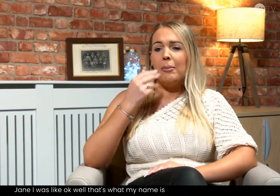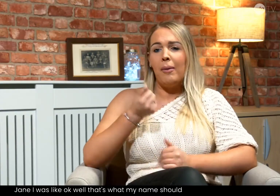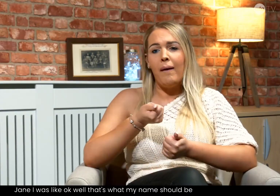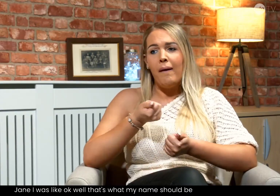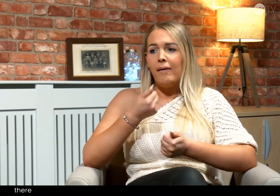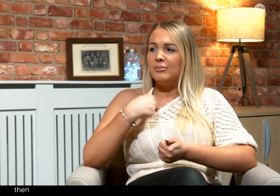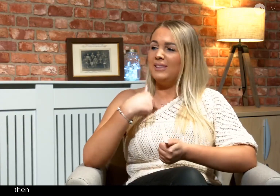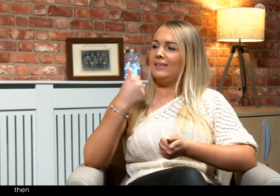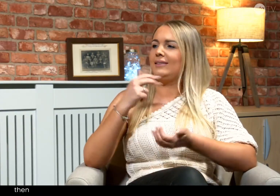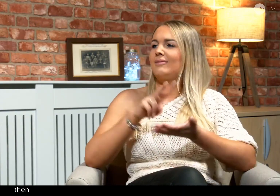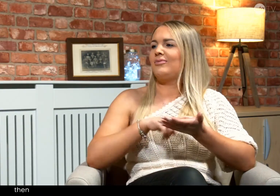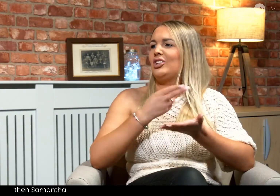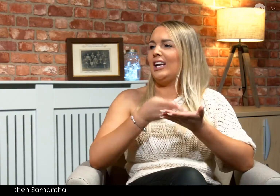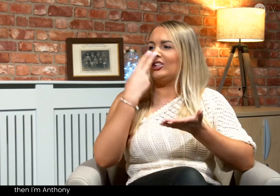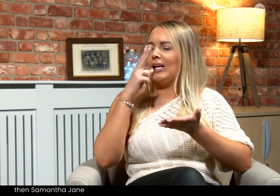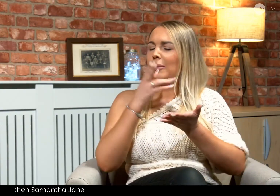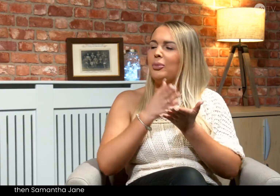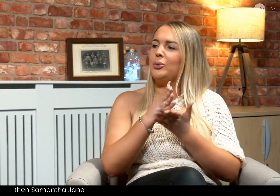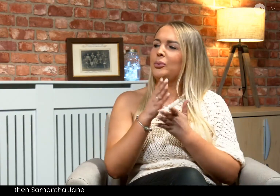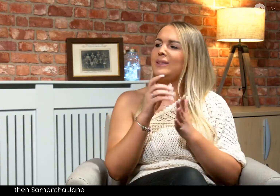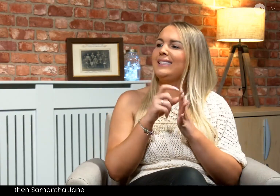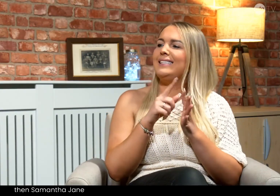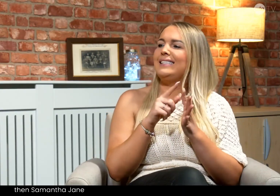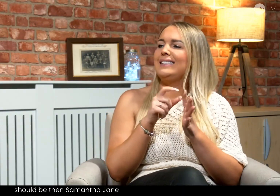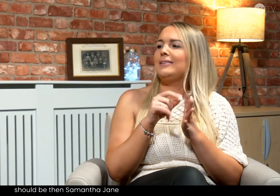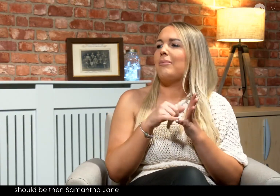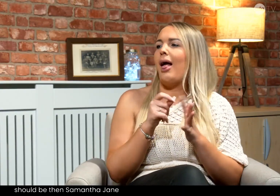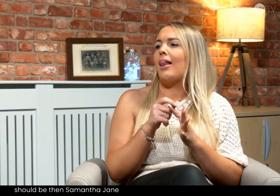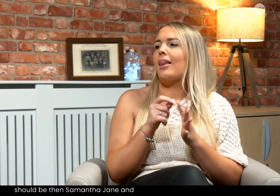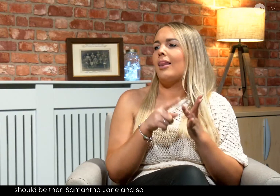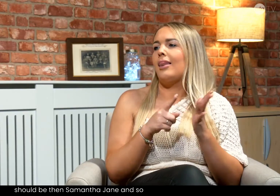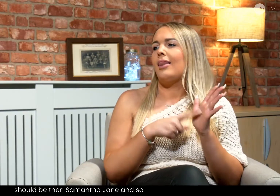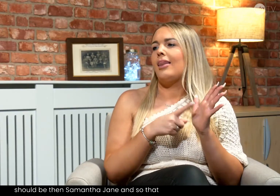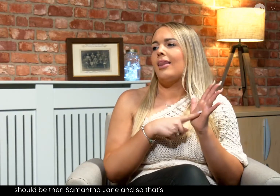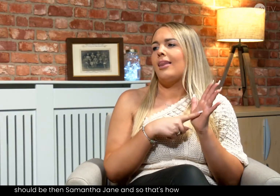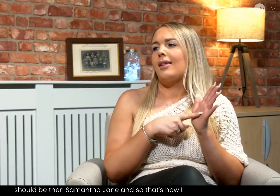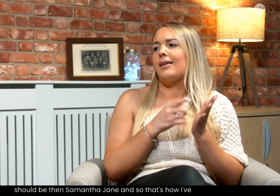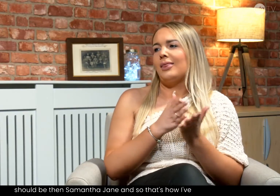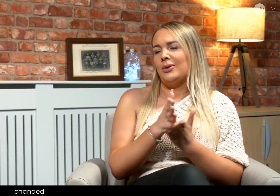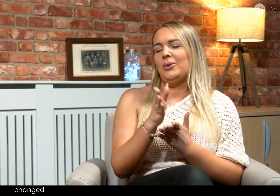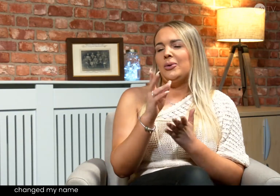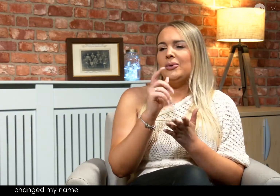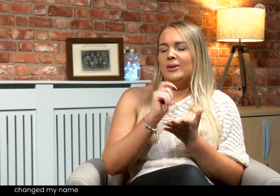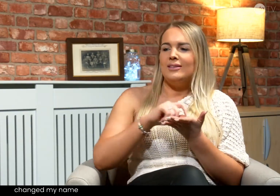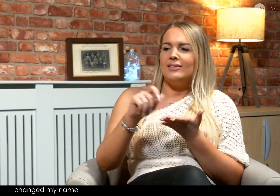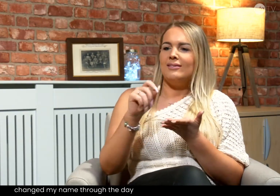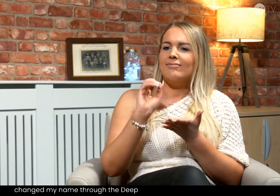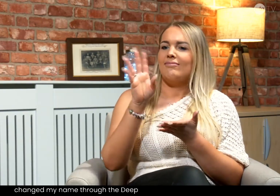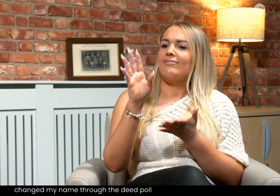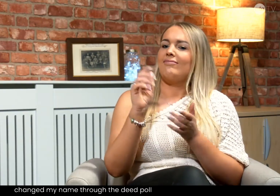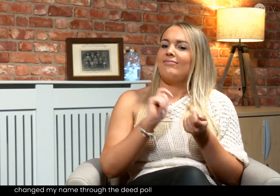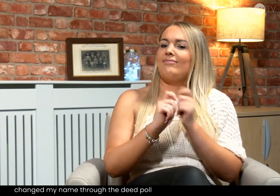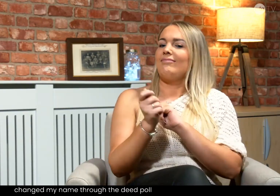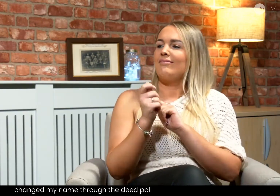Jane. And so that's how I've changed my name through the deed poll. It's now Samantha